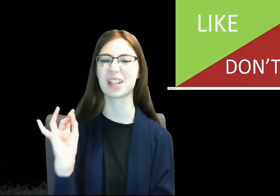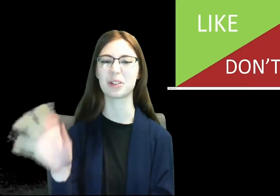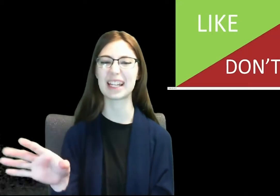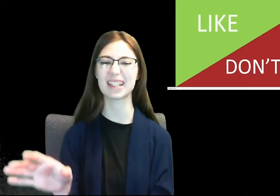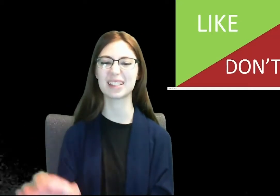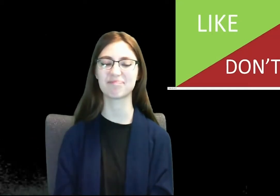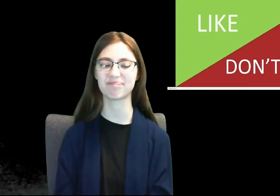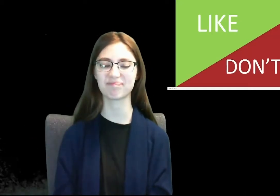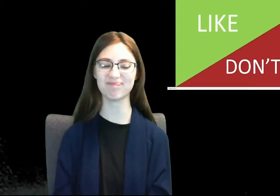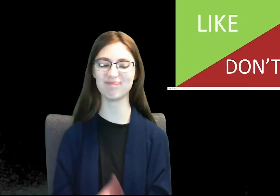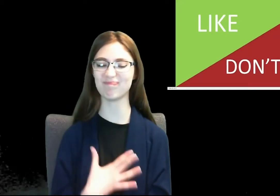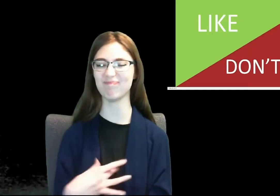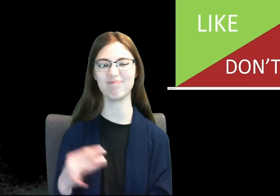like.